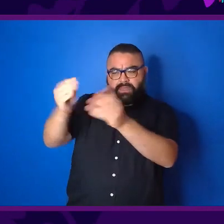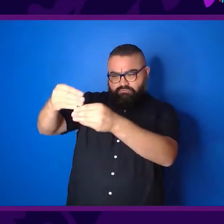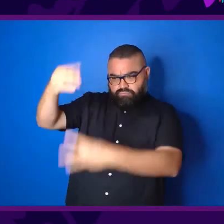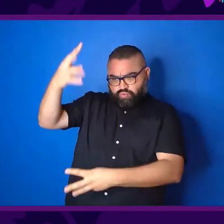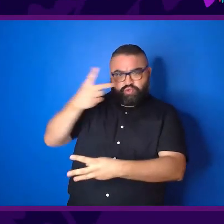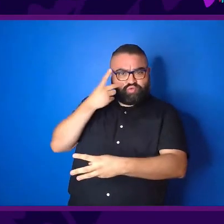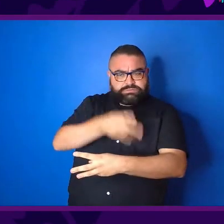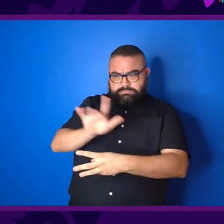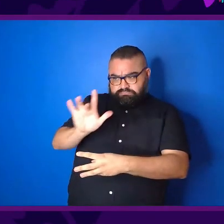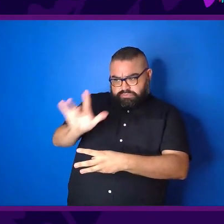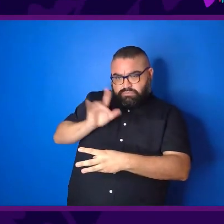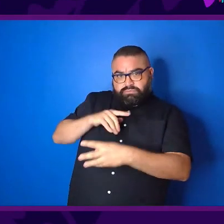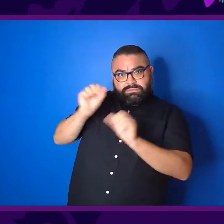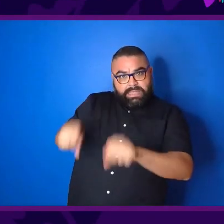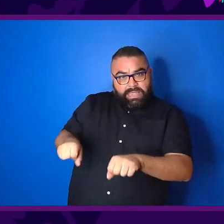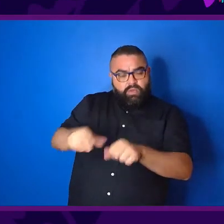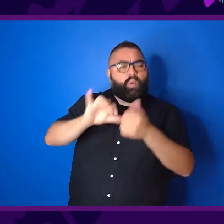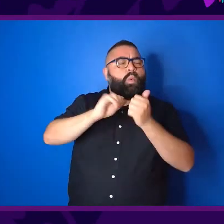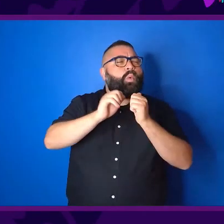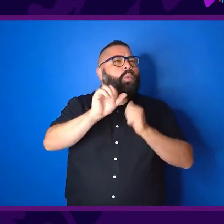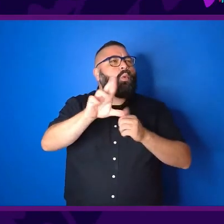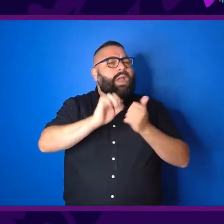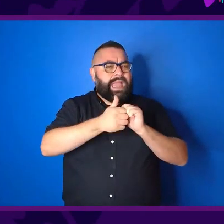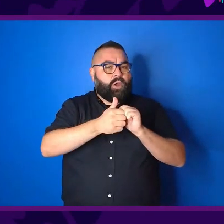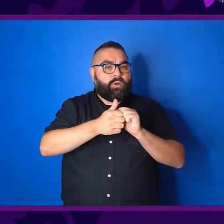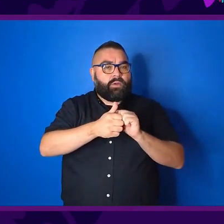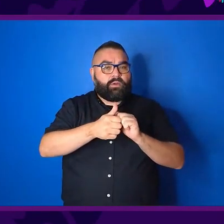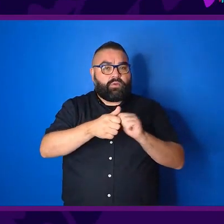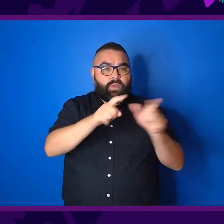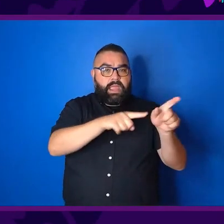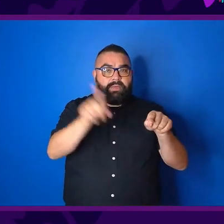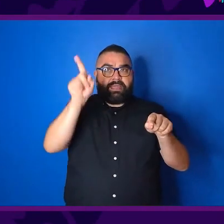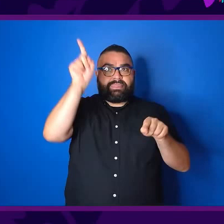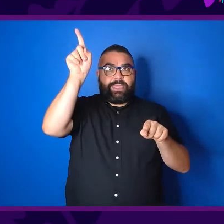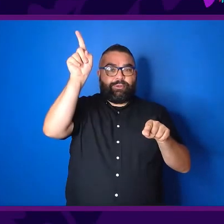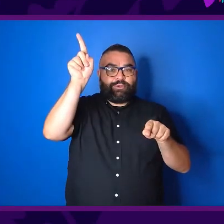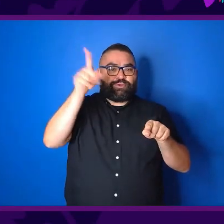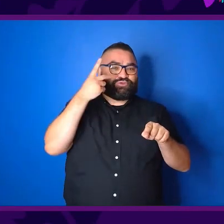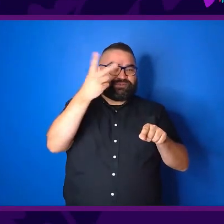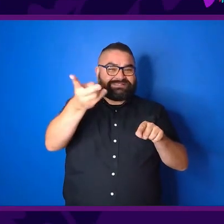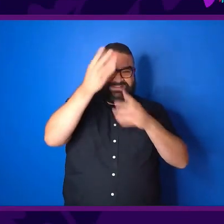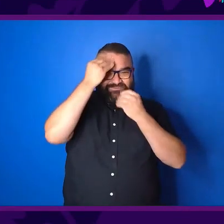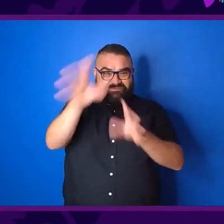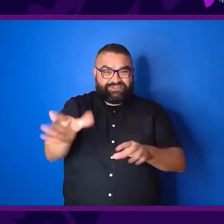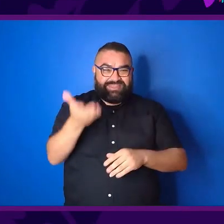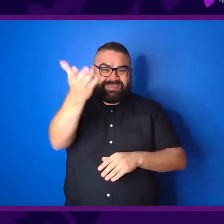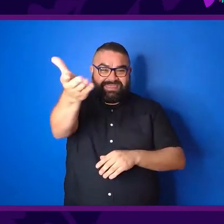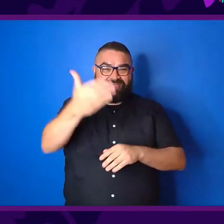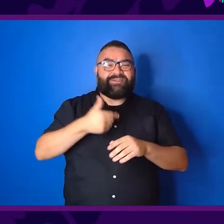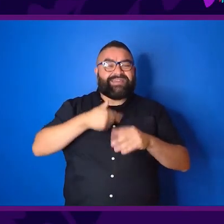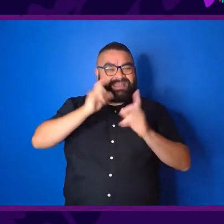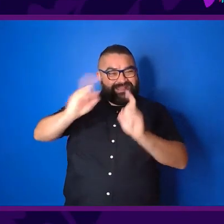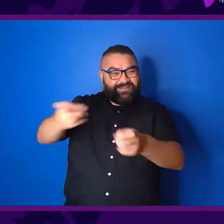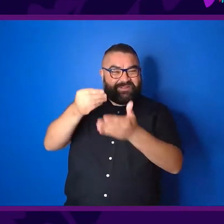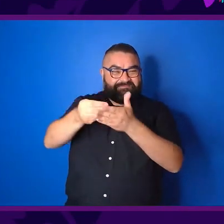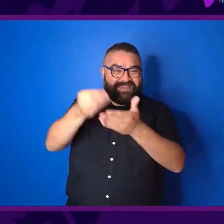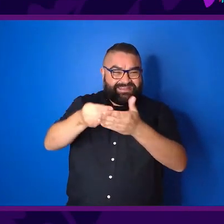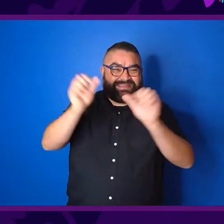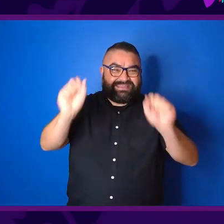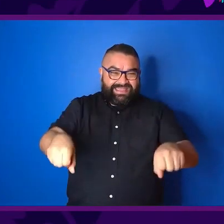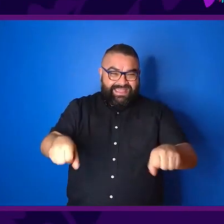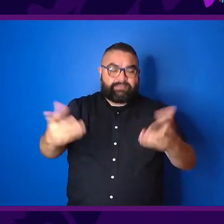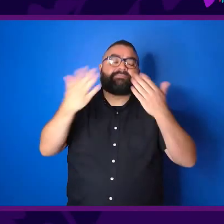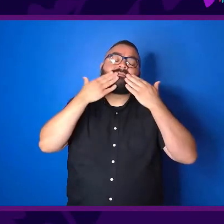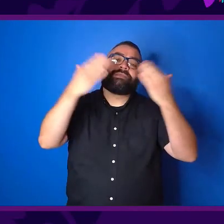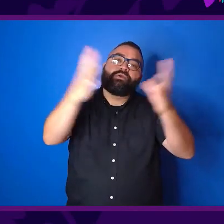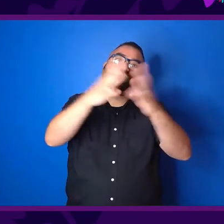do it here, right there. There's the information to donate. So thank you so much for all the sponsors. Thank you for everybody